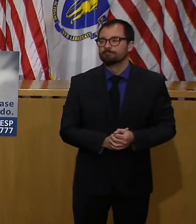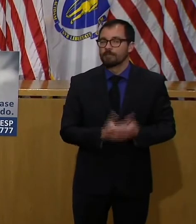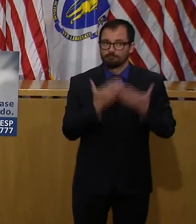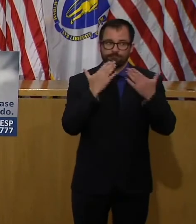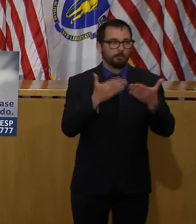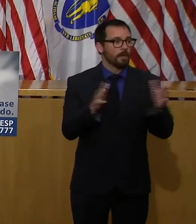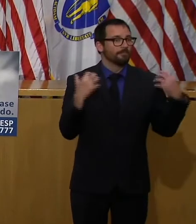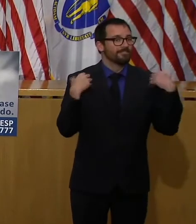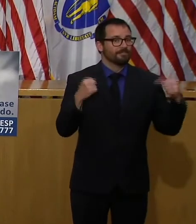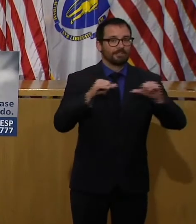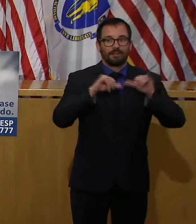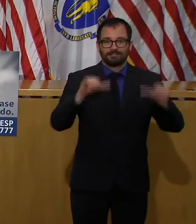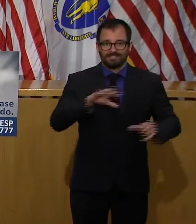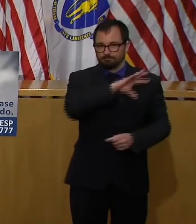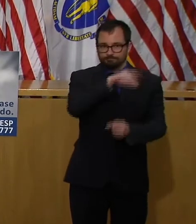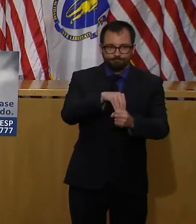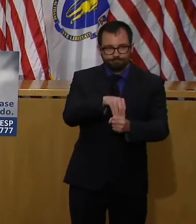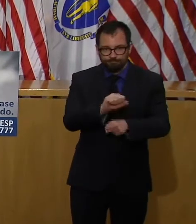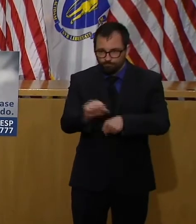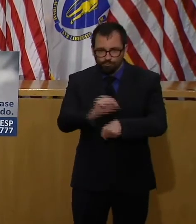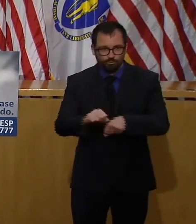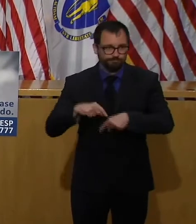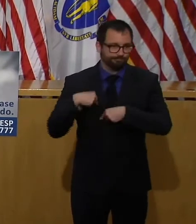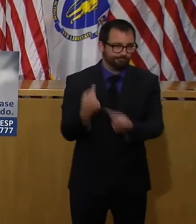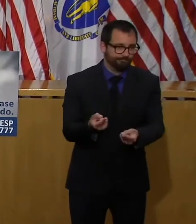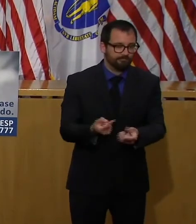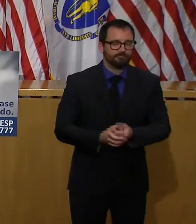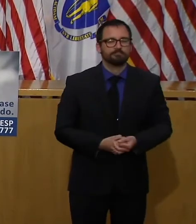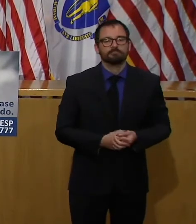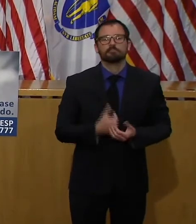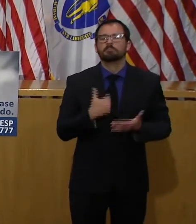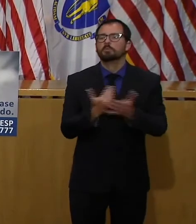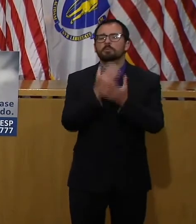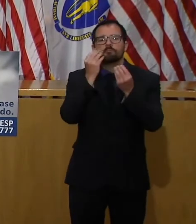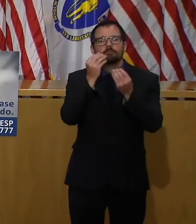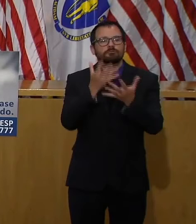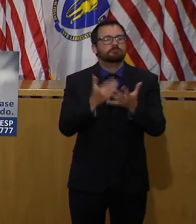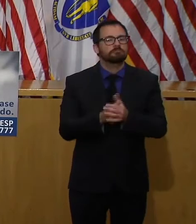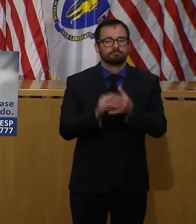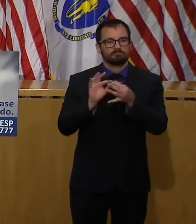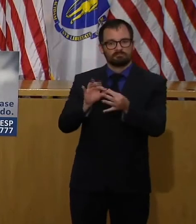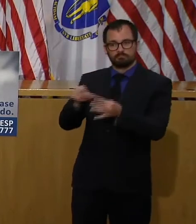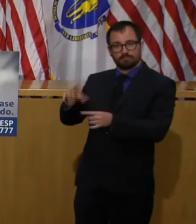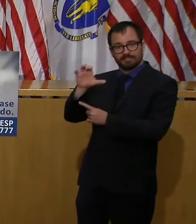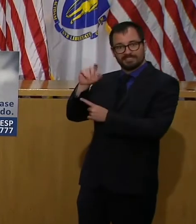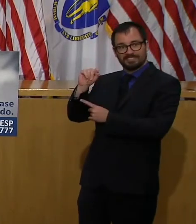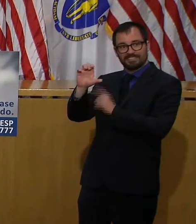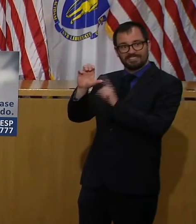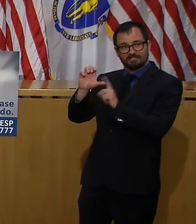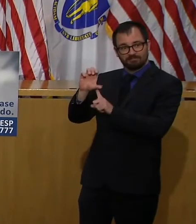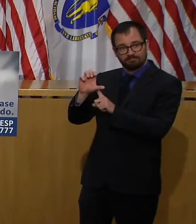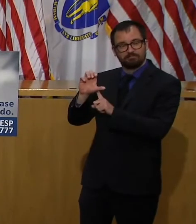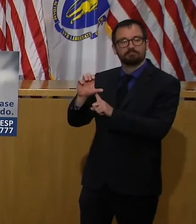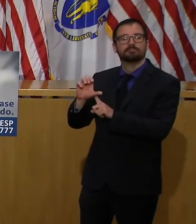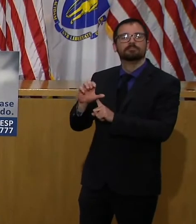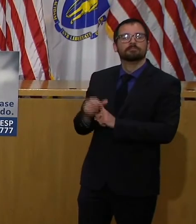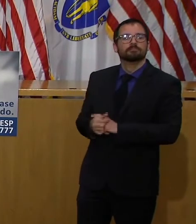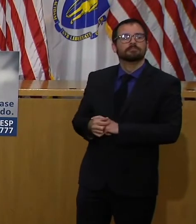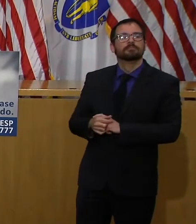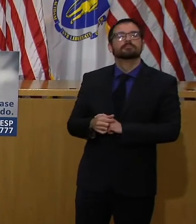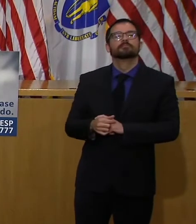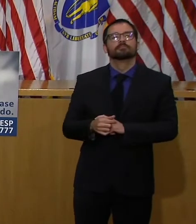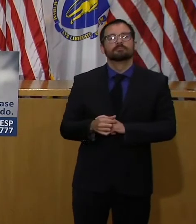John, and the Commissioner, contact tracing is that human-to-human connection that includes virtual